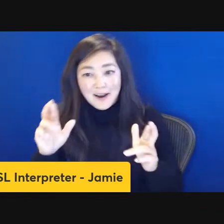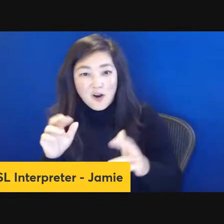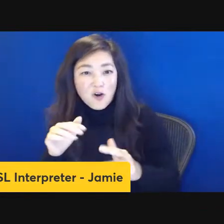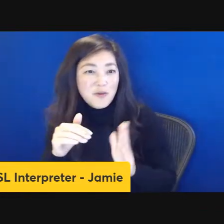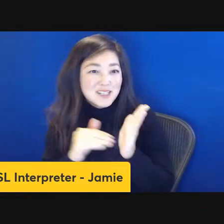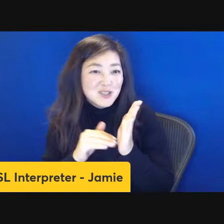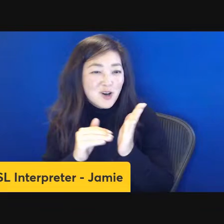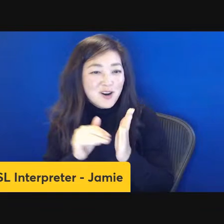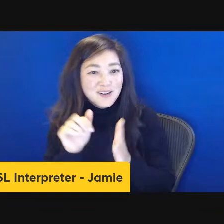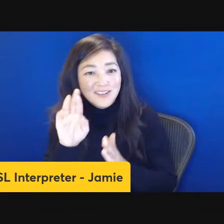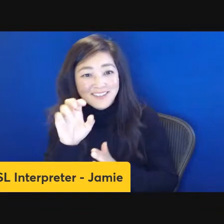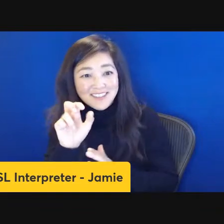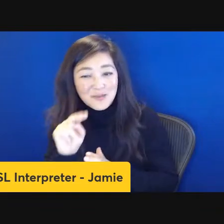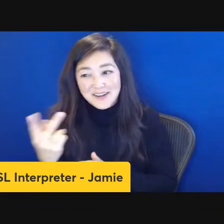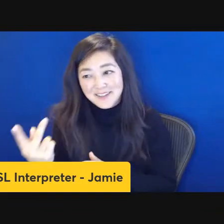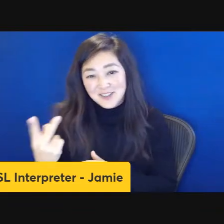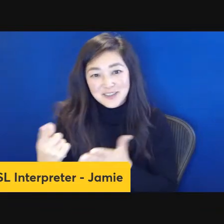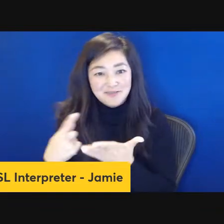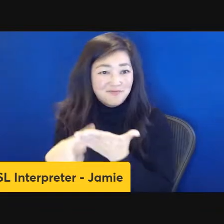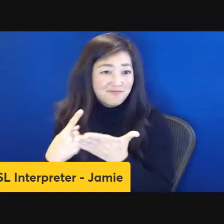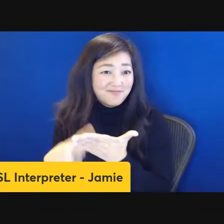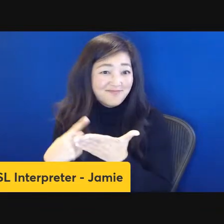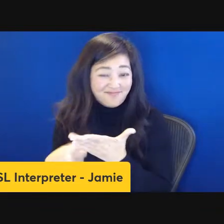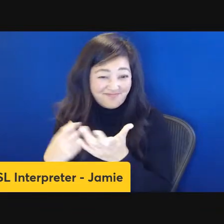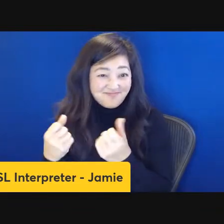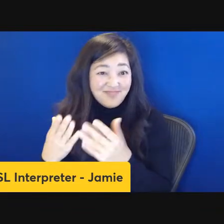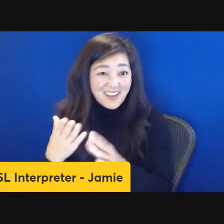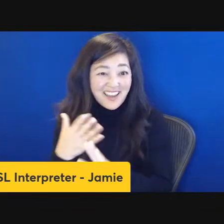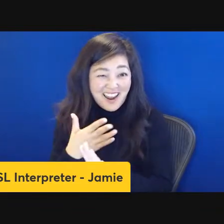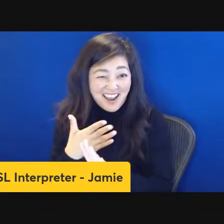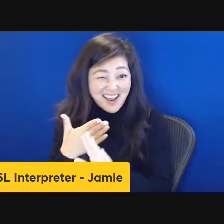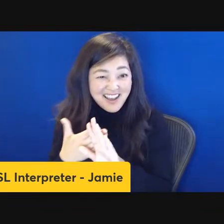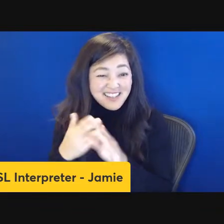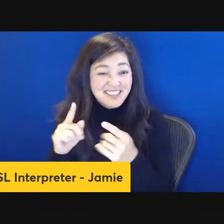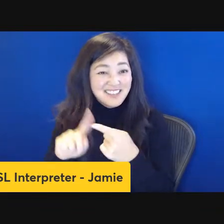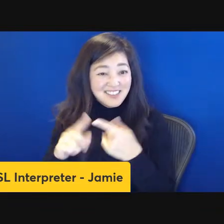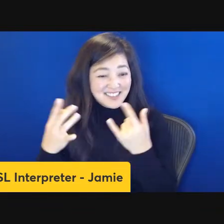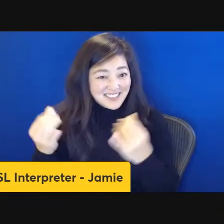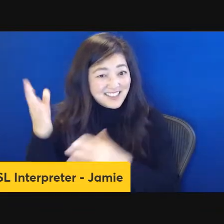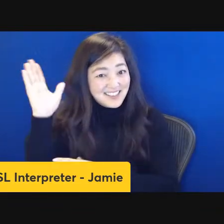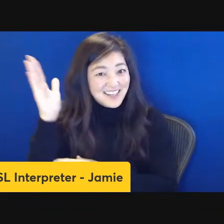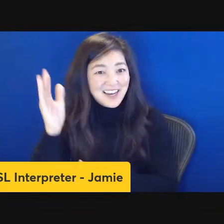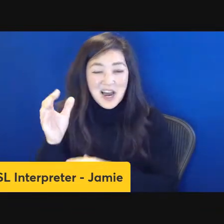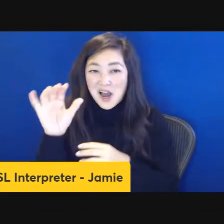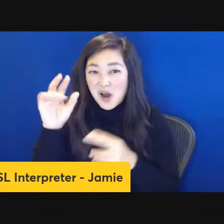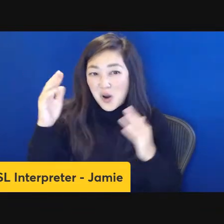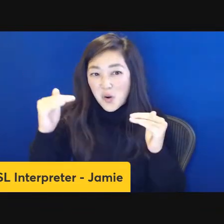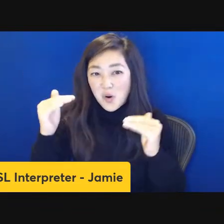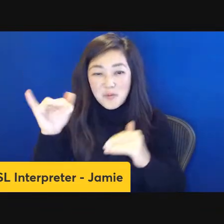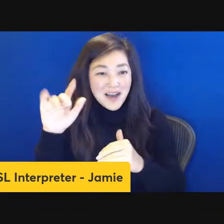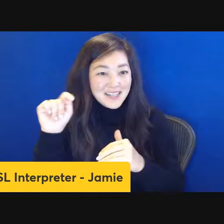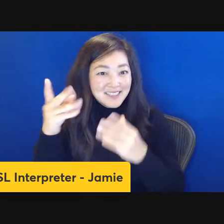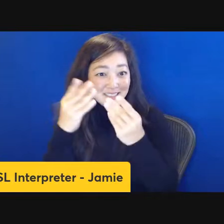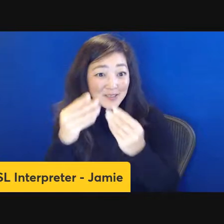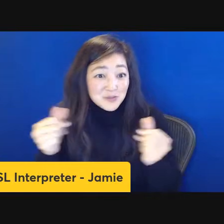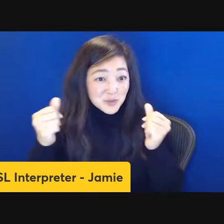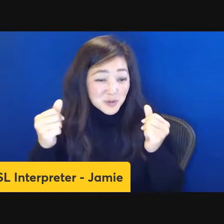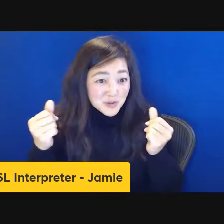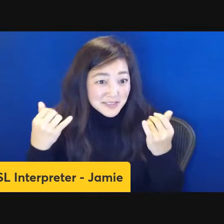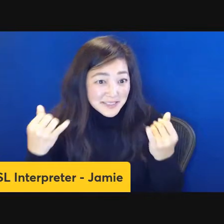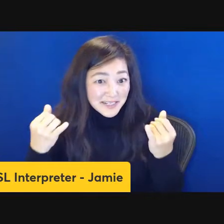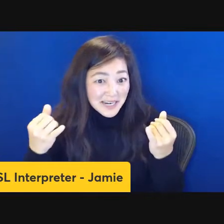many discussions about this leading up to this today, so I'm hoping that the IT issues will be sorted out by